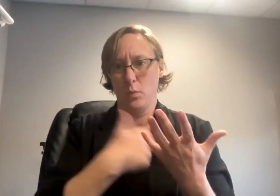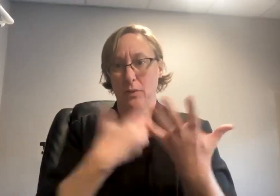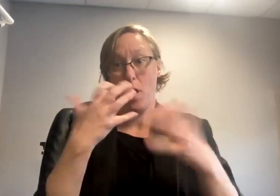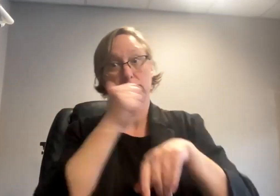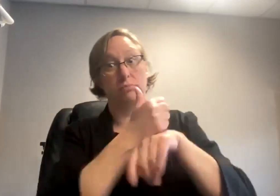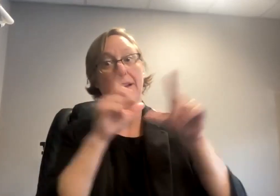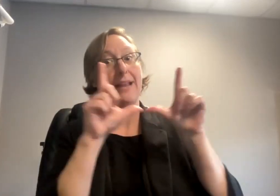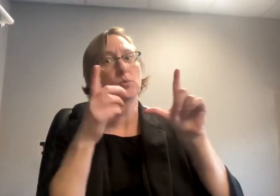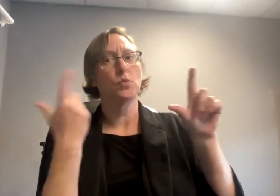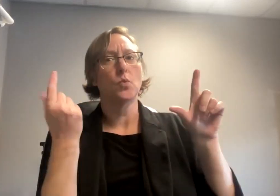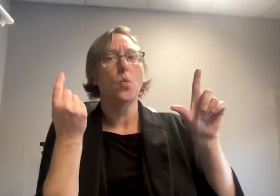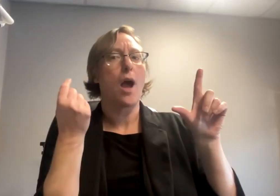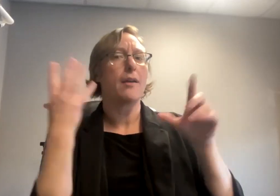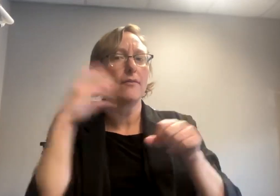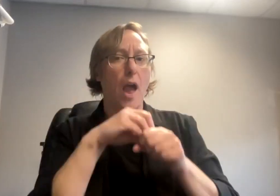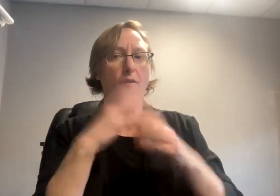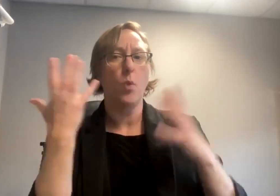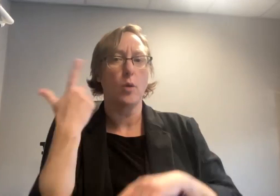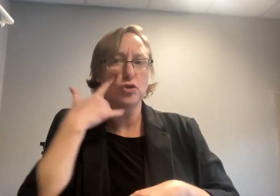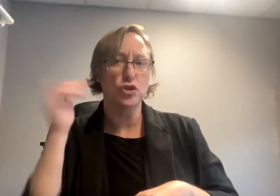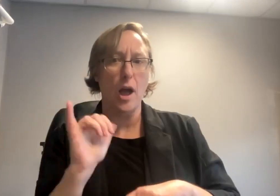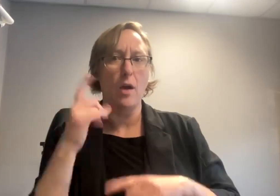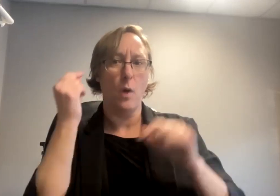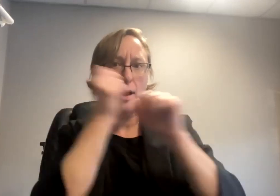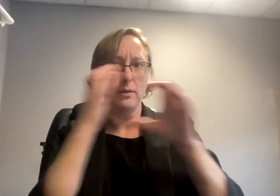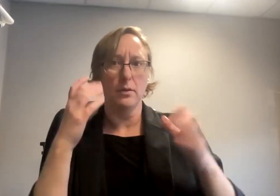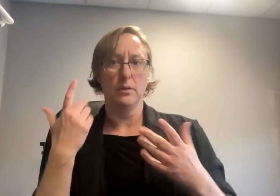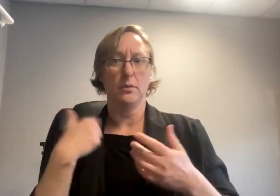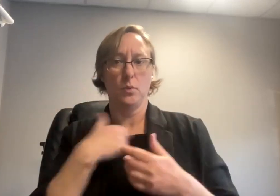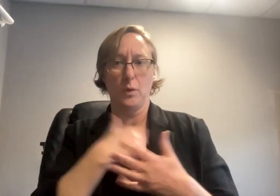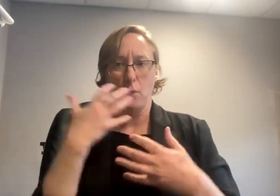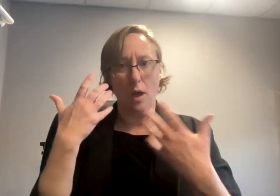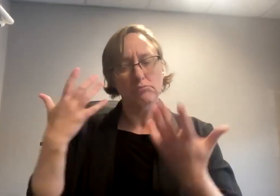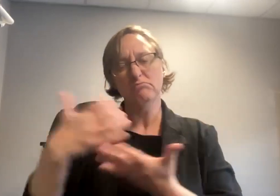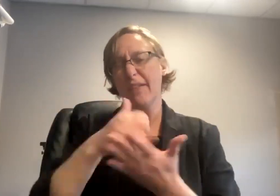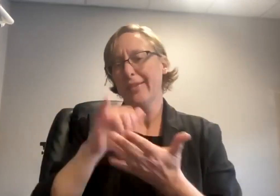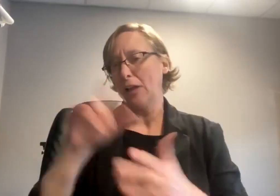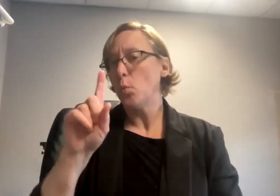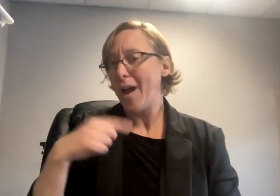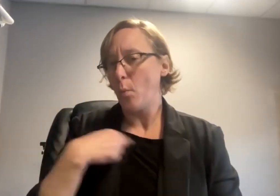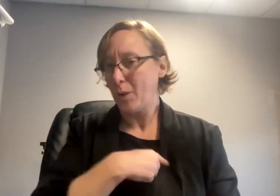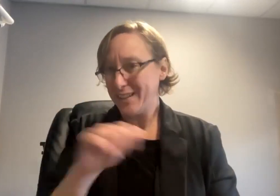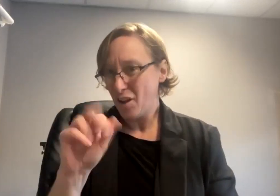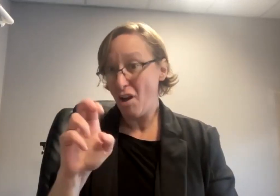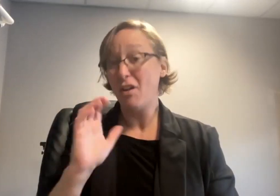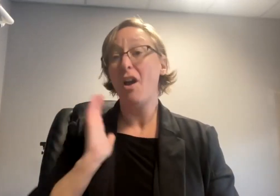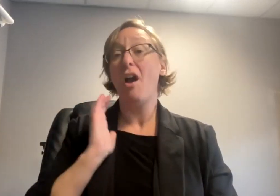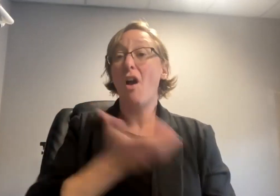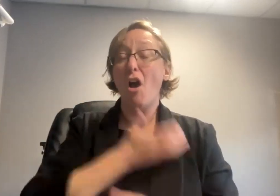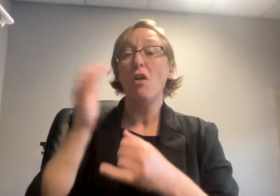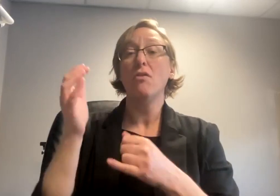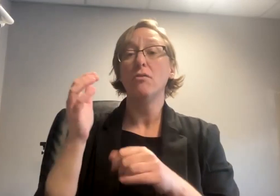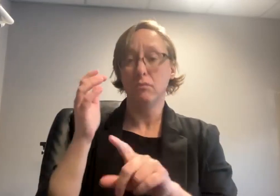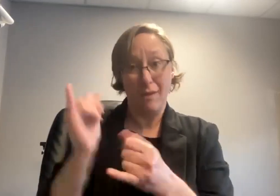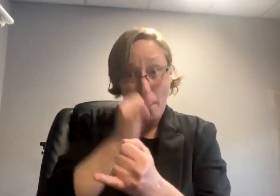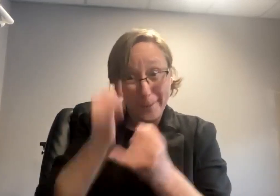through that and how we can get to licensure. What does it look like? What is licensure? What's involved in